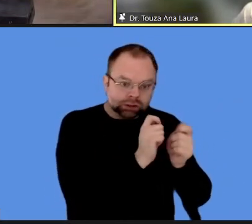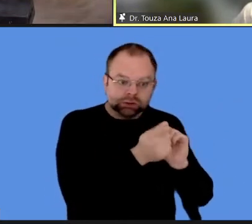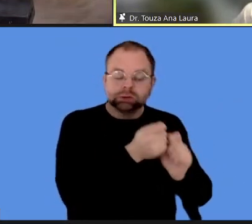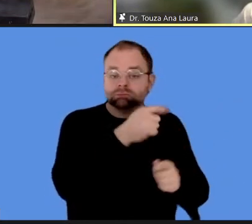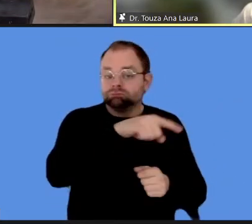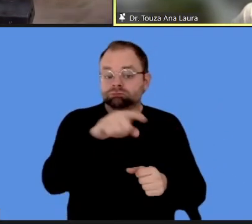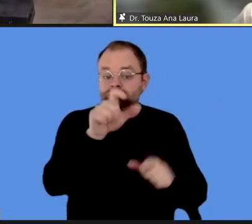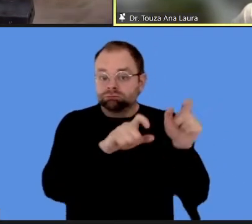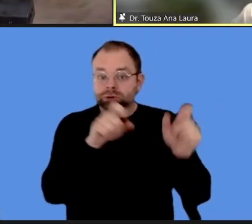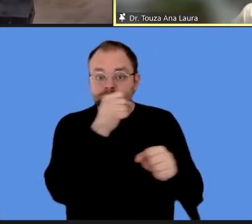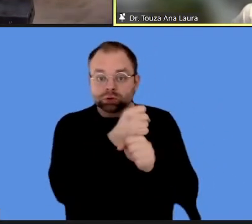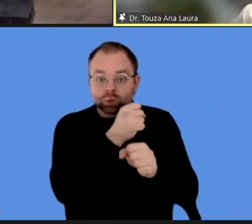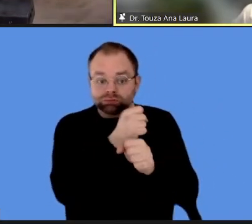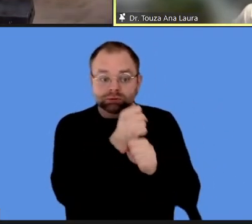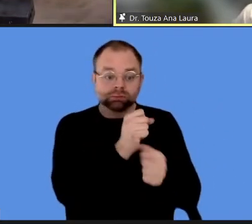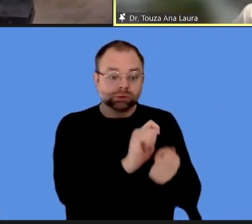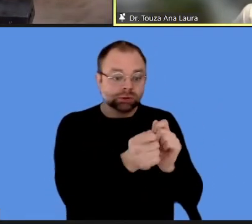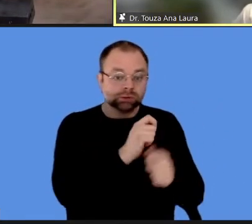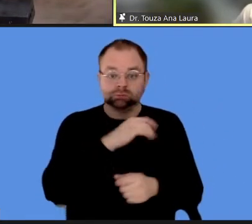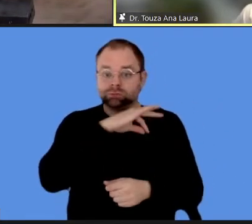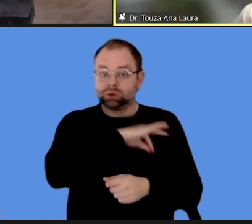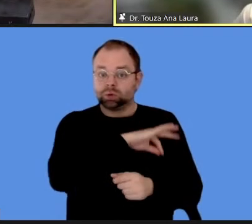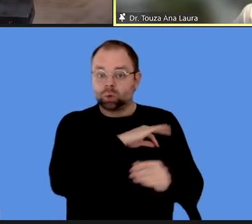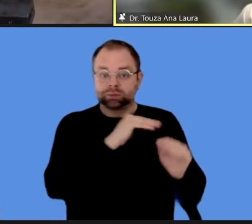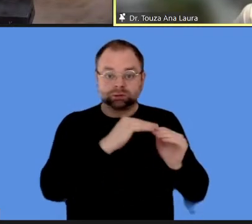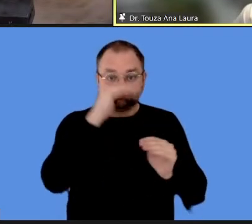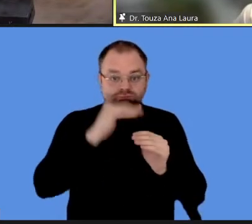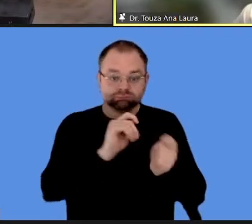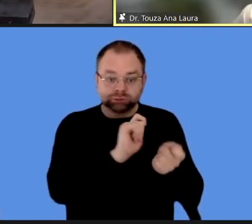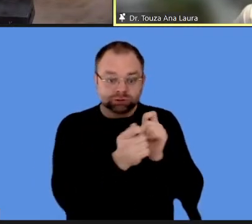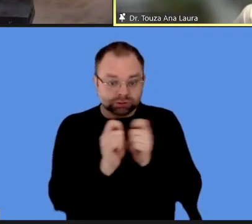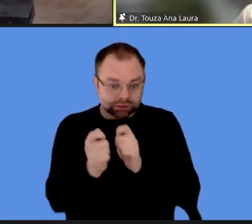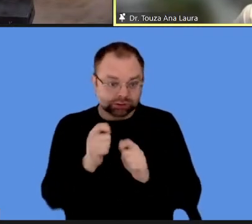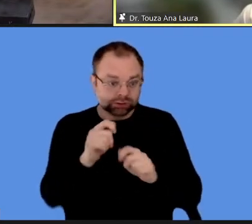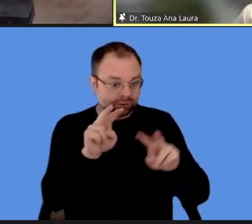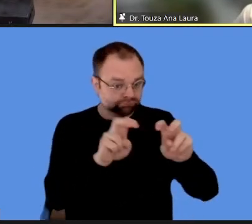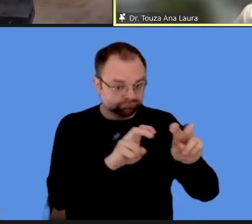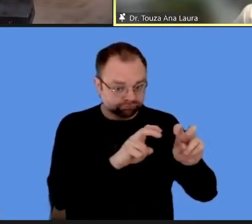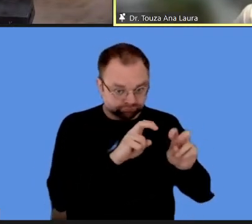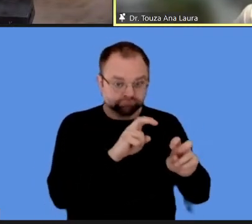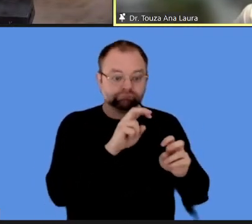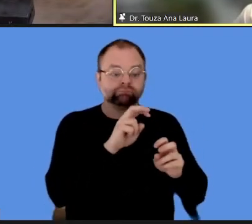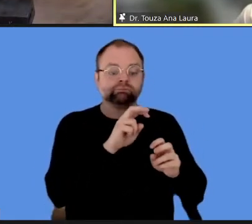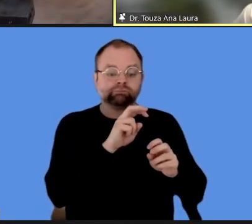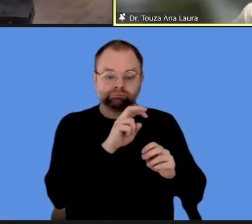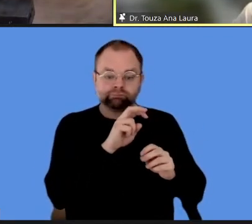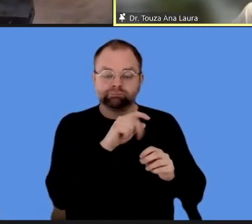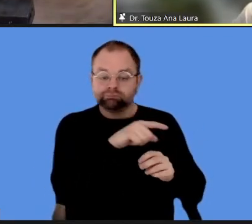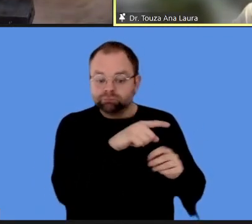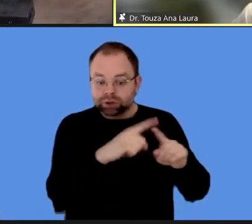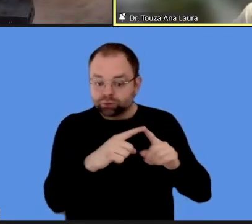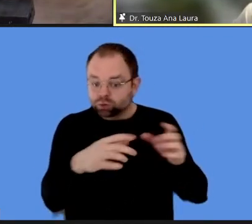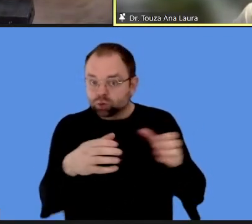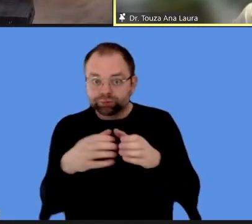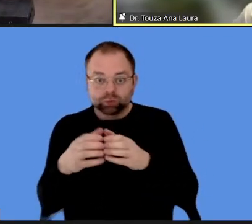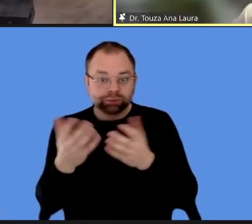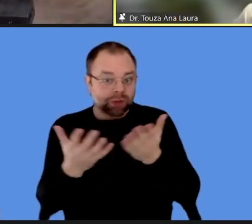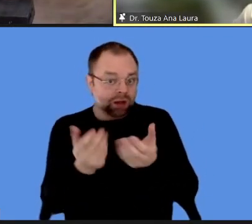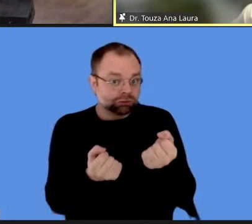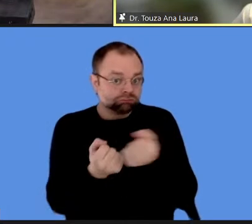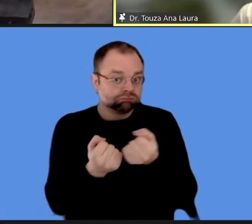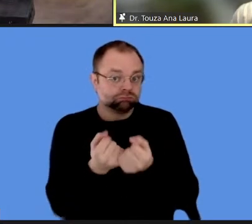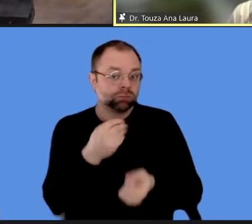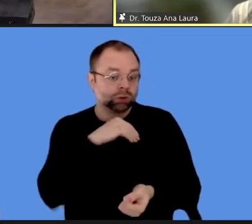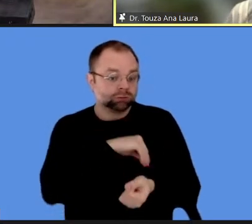implementation of the first food security assessment done in 2020, we